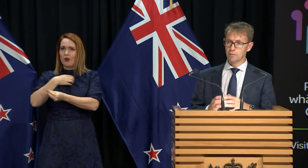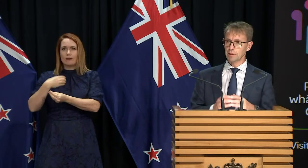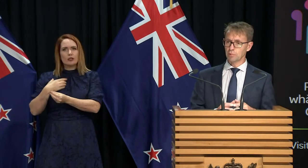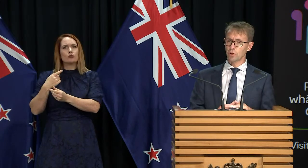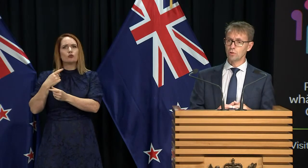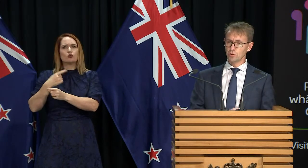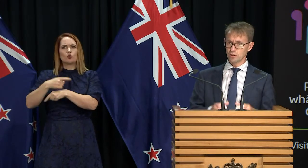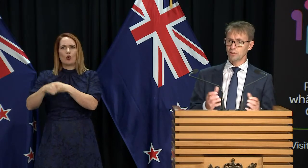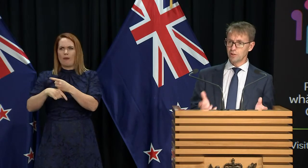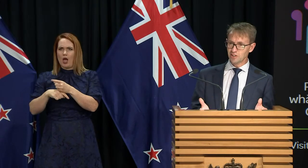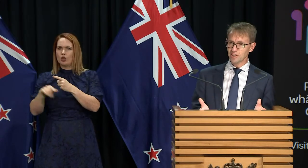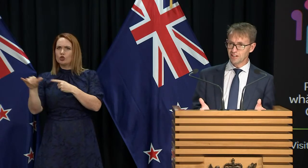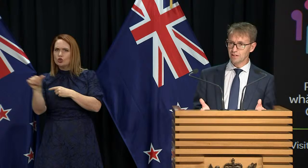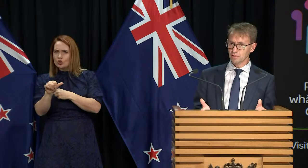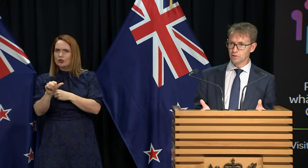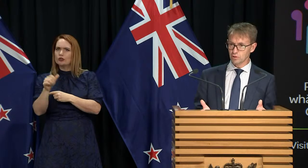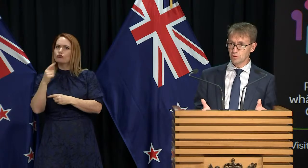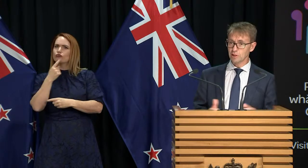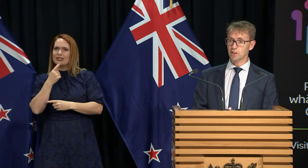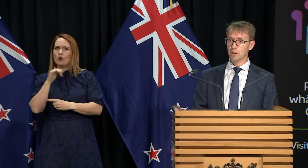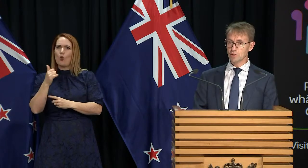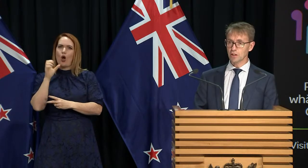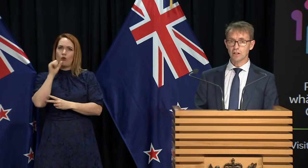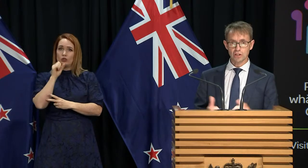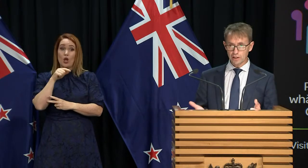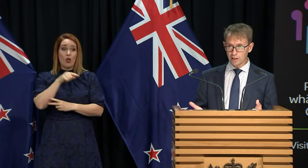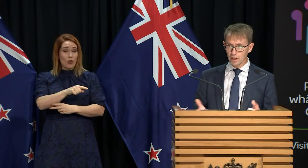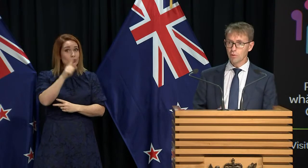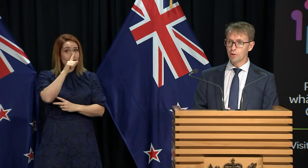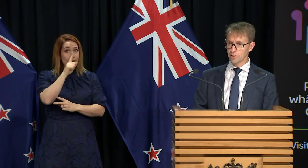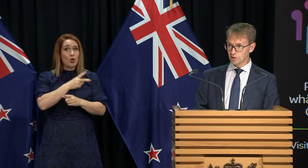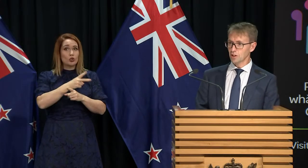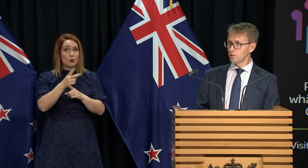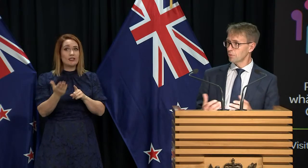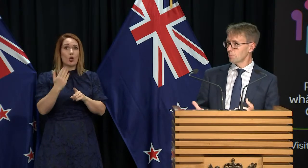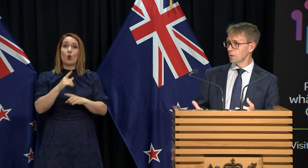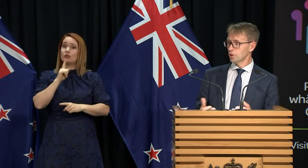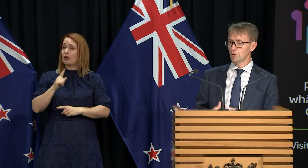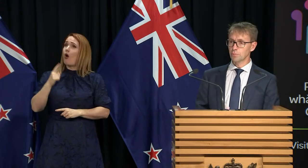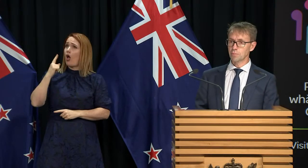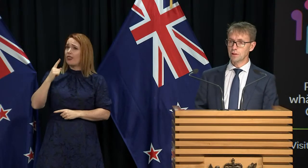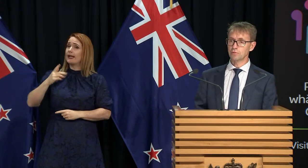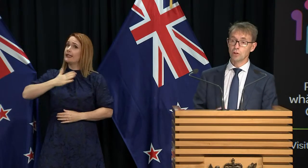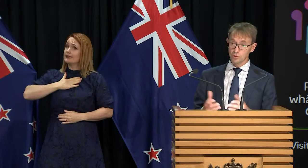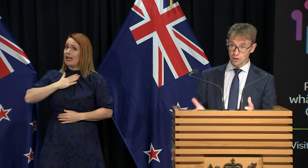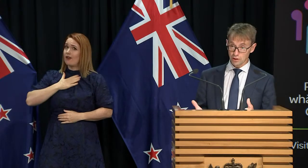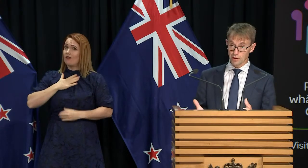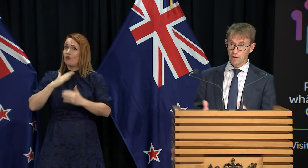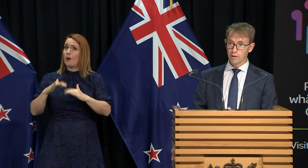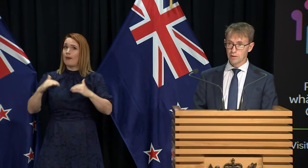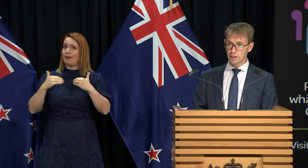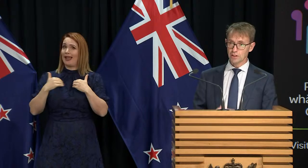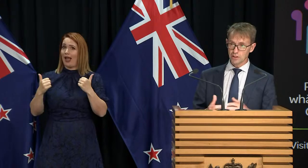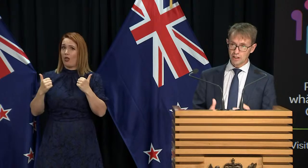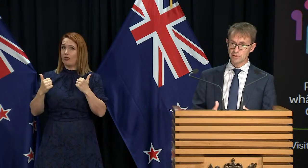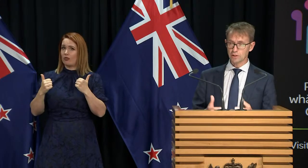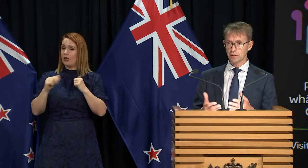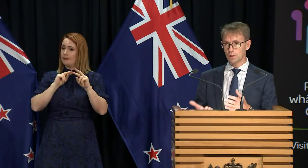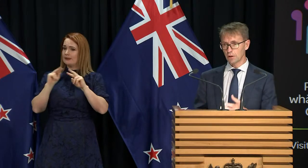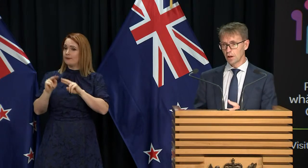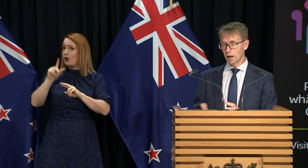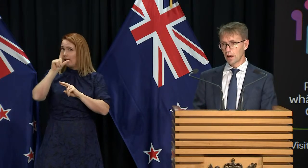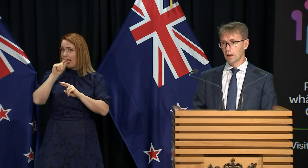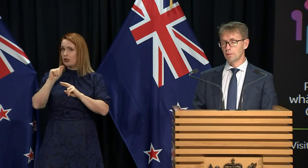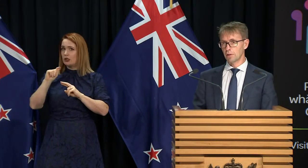are the same people who looked at the red setting 2 or 3 weeks ago and said, actually, we think it's safe from a public health perspective to loosen the settings, and hence